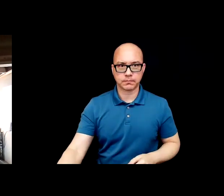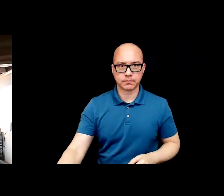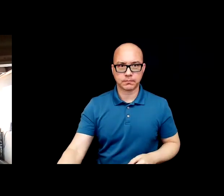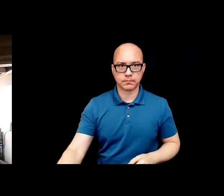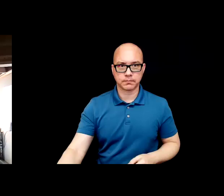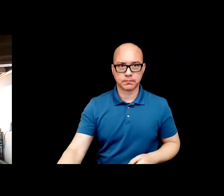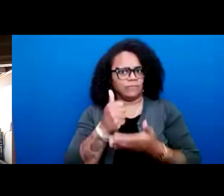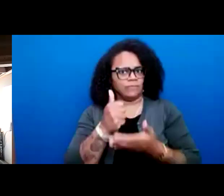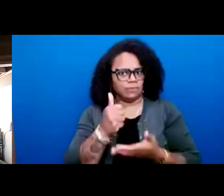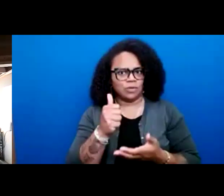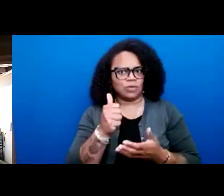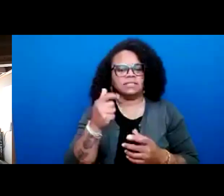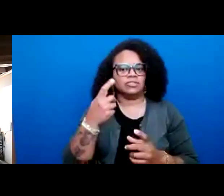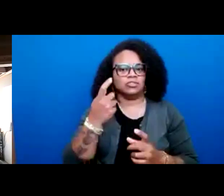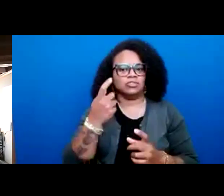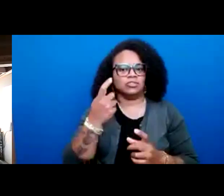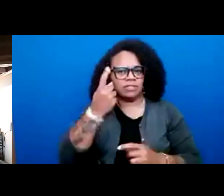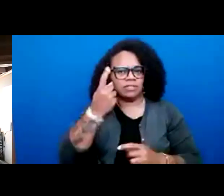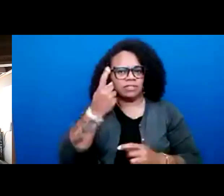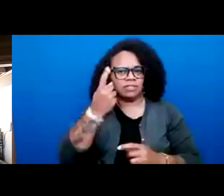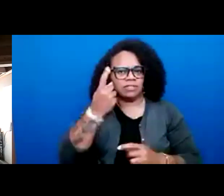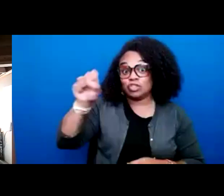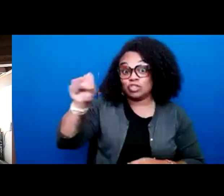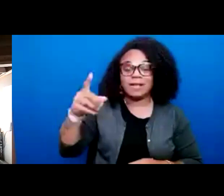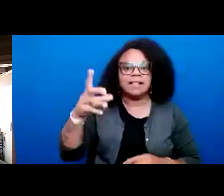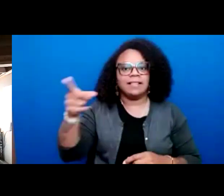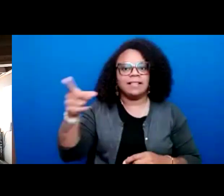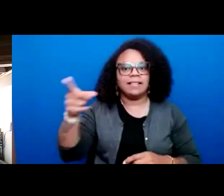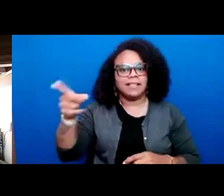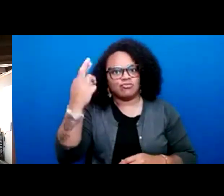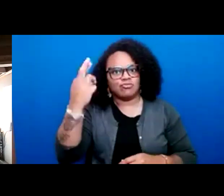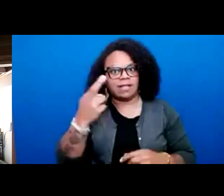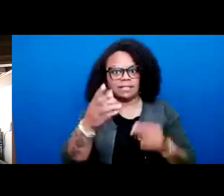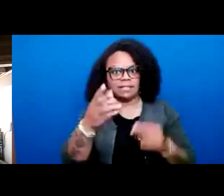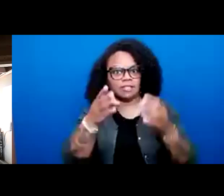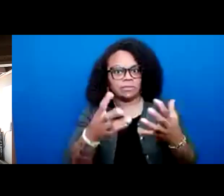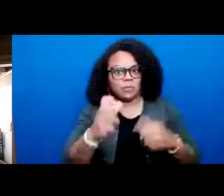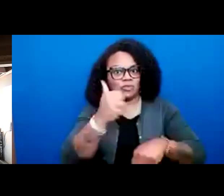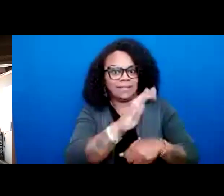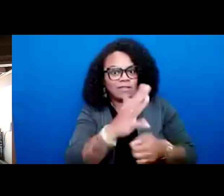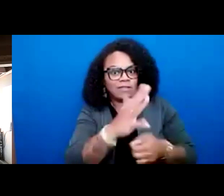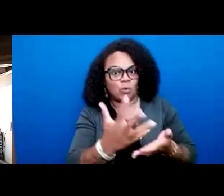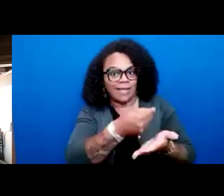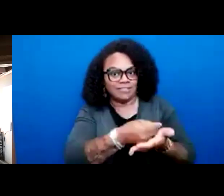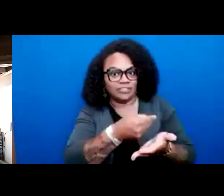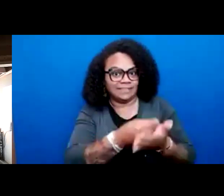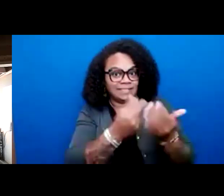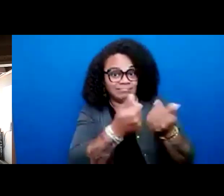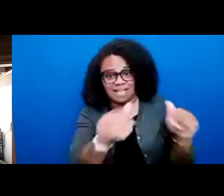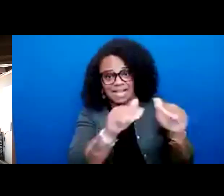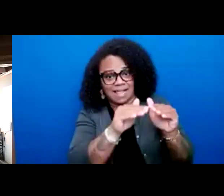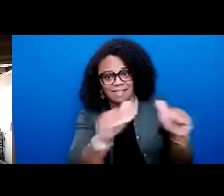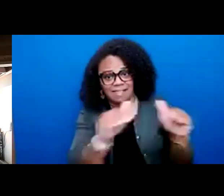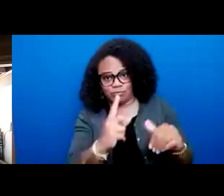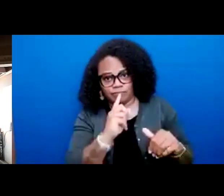realize that a person in that situation is choosing to set wages at any level, right? They're choosing to